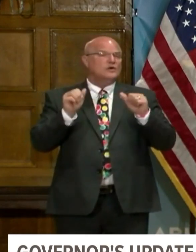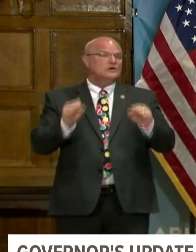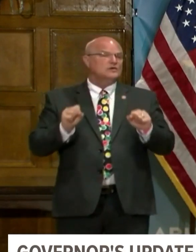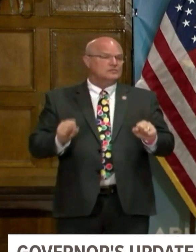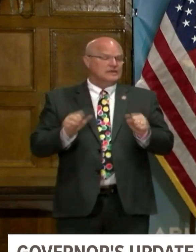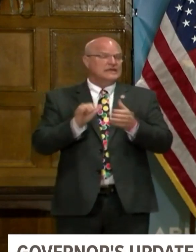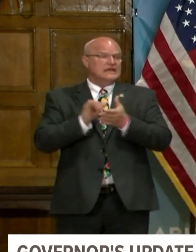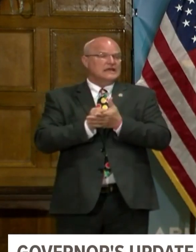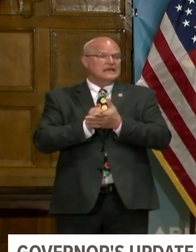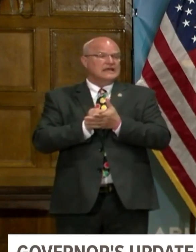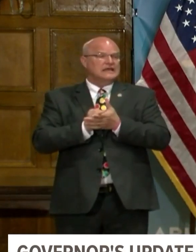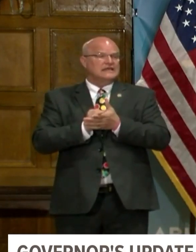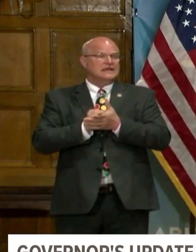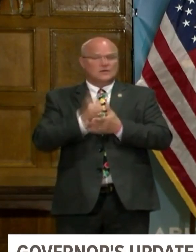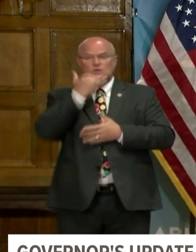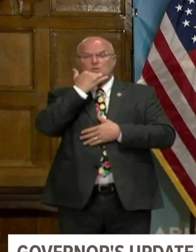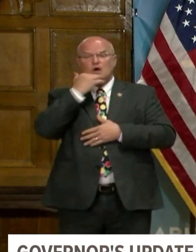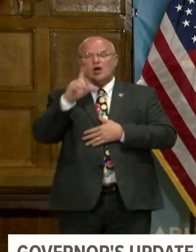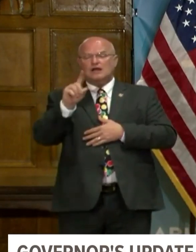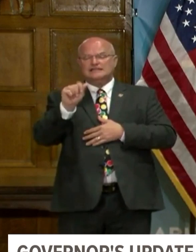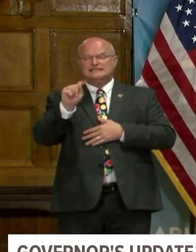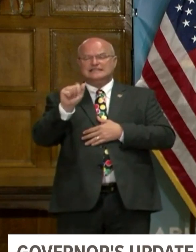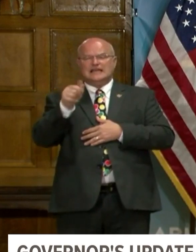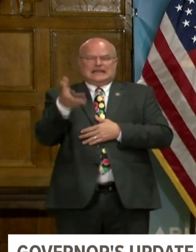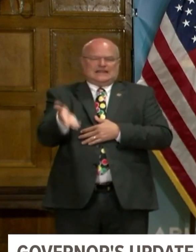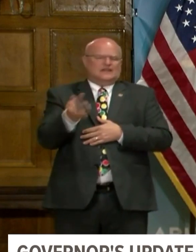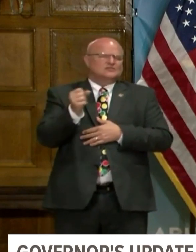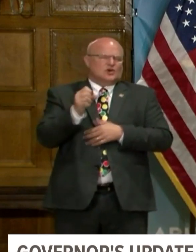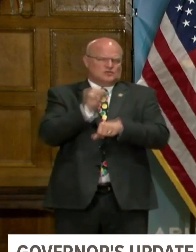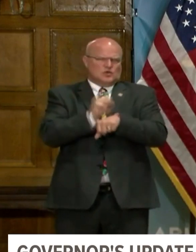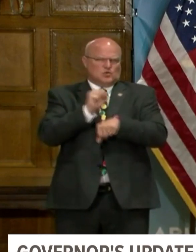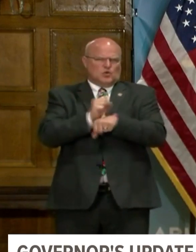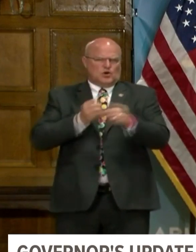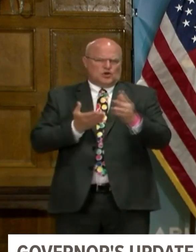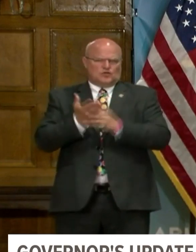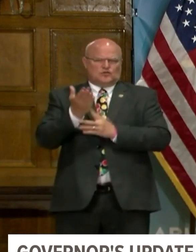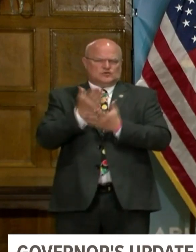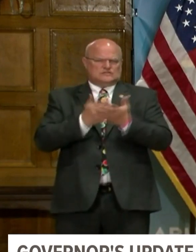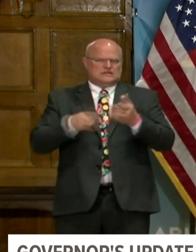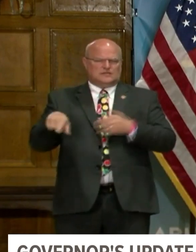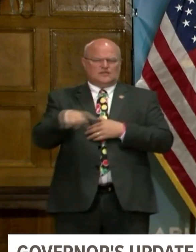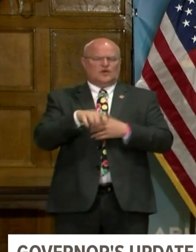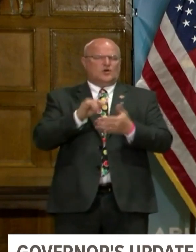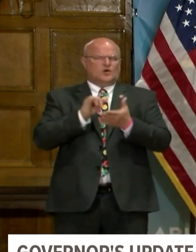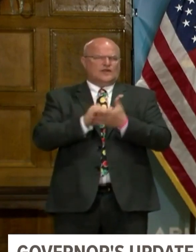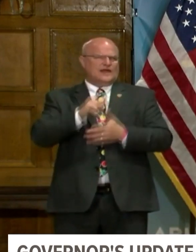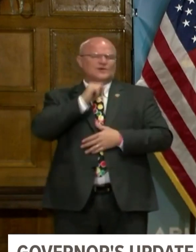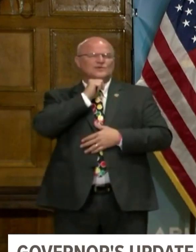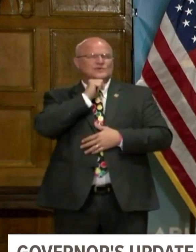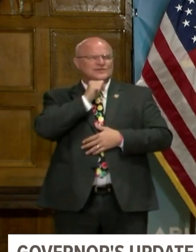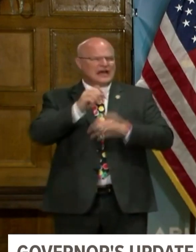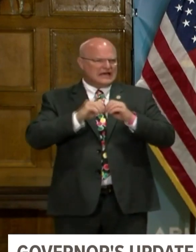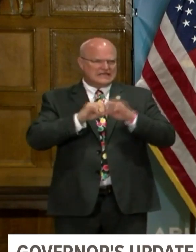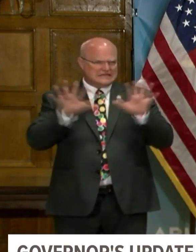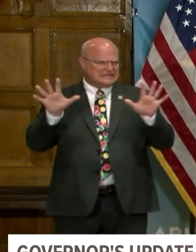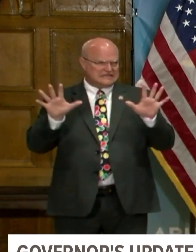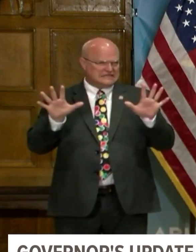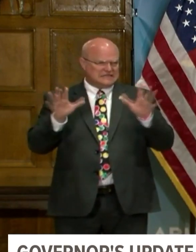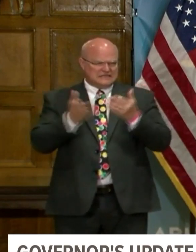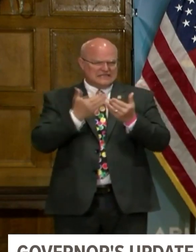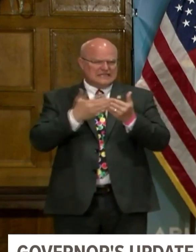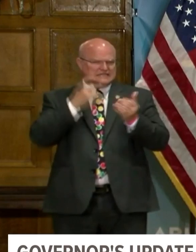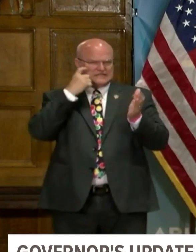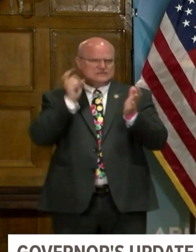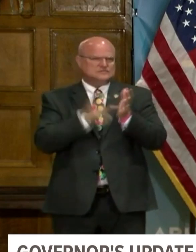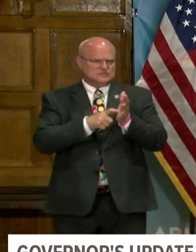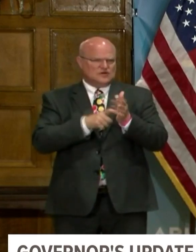could be wrong data that's in there. So they're working through some of those that were not clearly easy